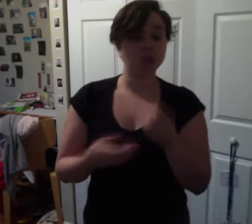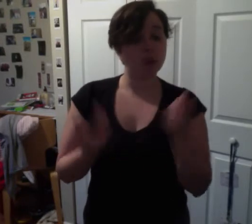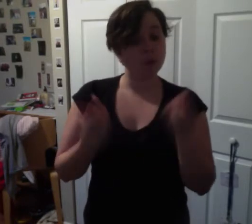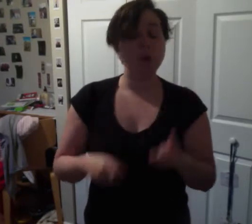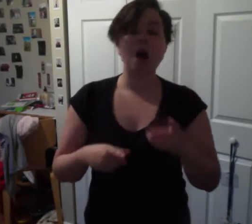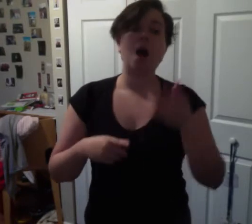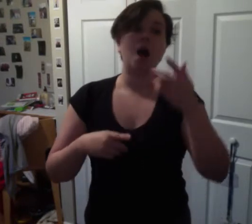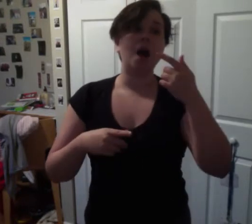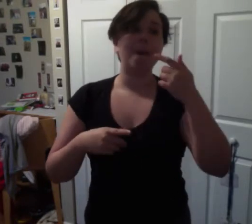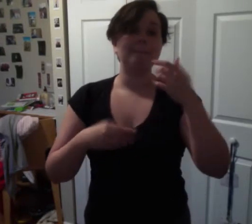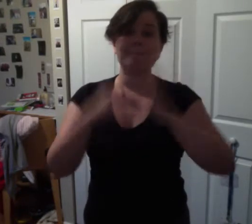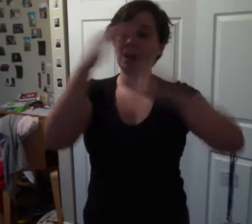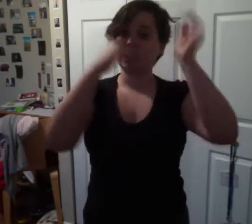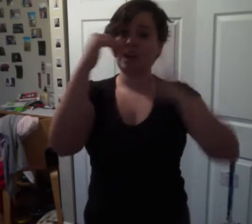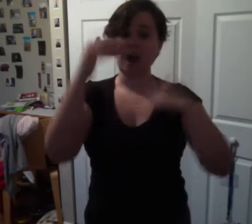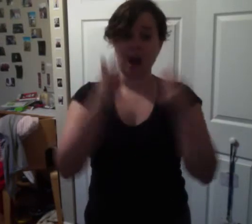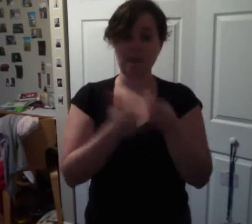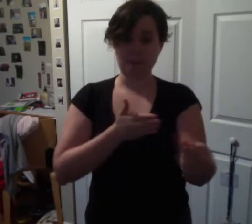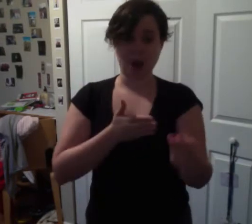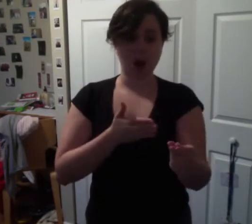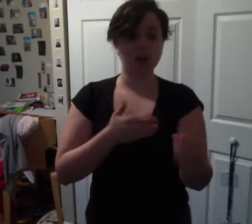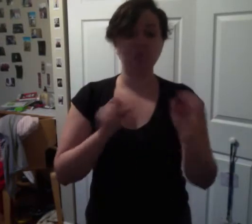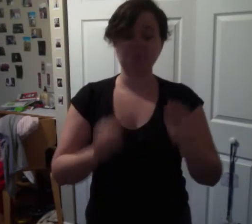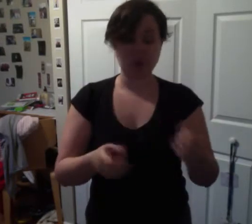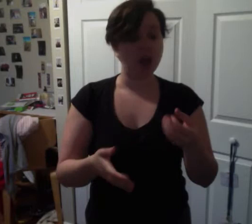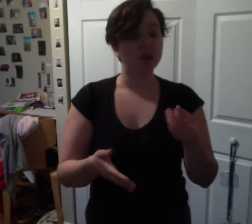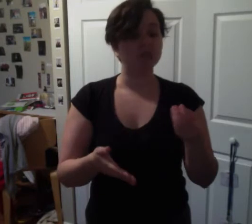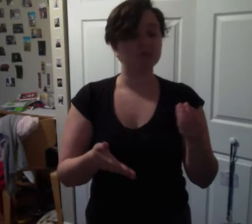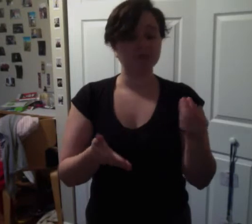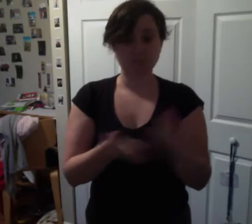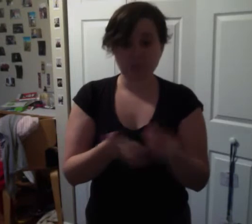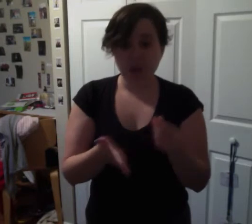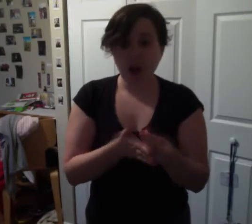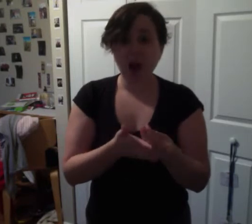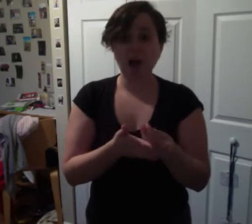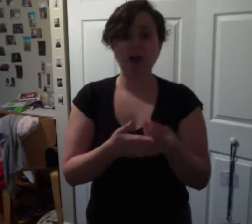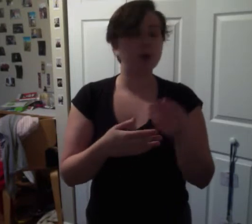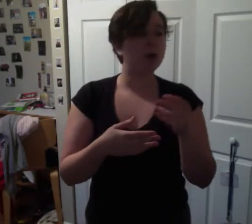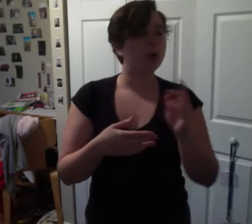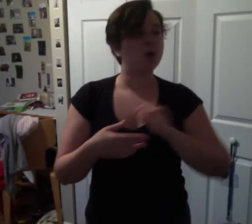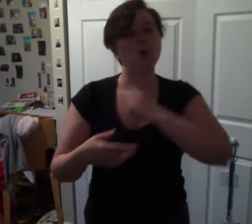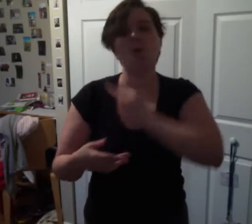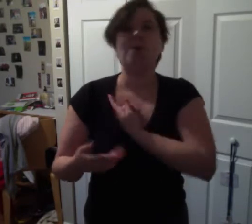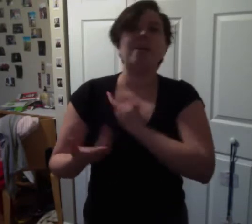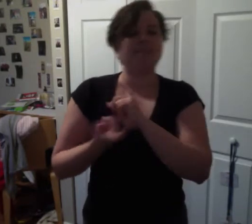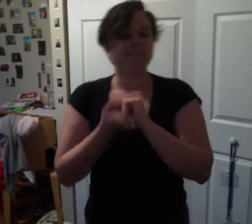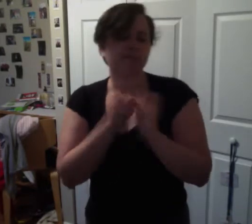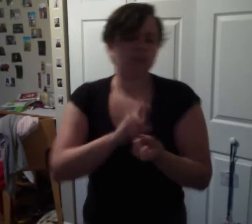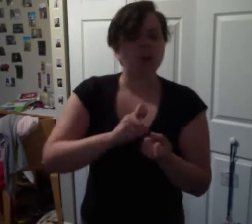We tricked it out. We made it as beautiful as we could to try to just get some activity happening on my